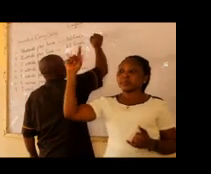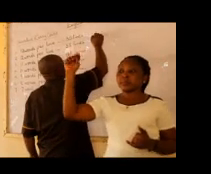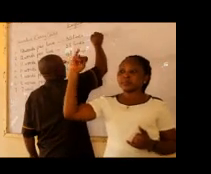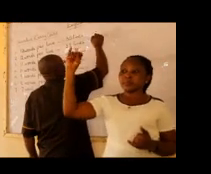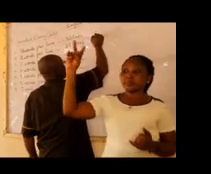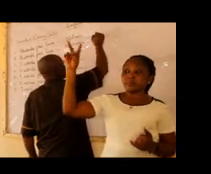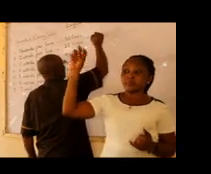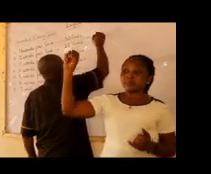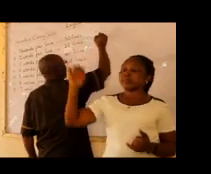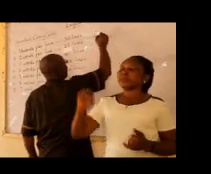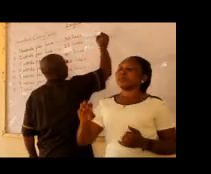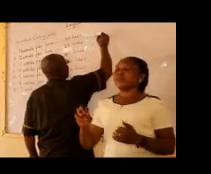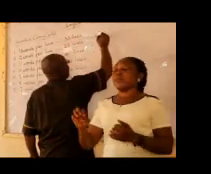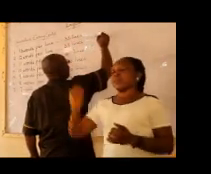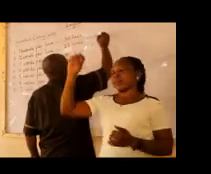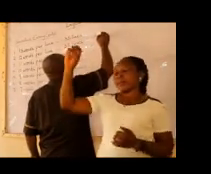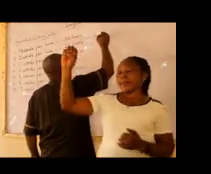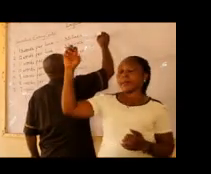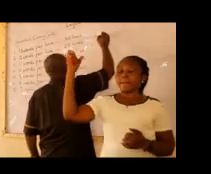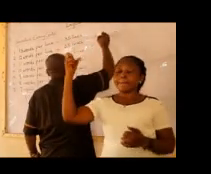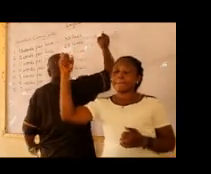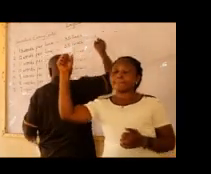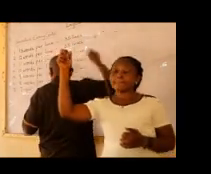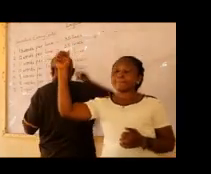the first one is